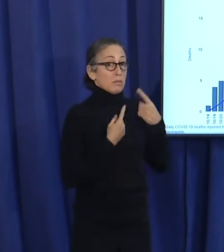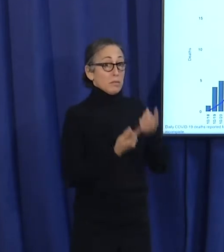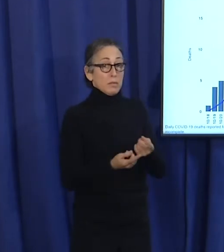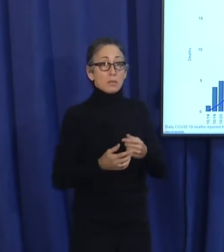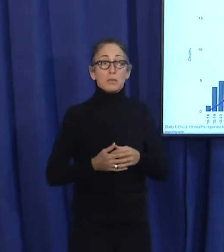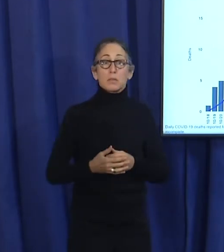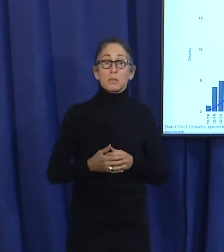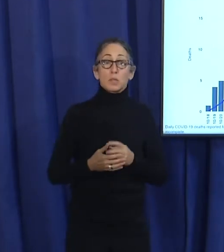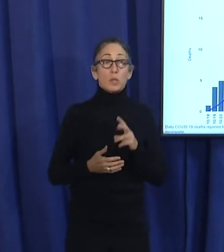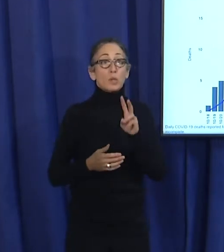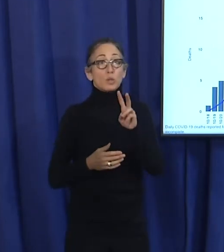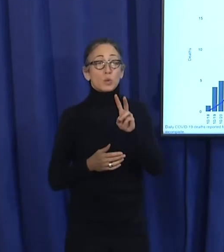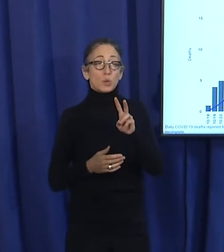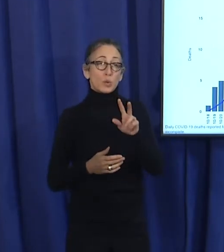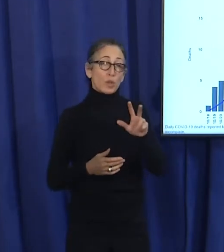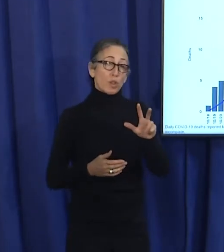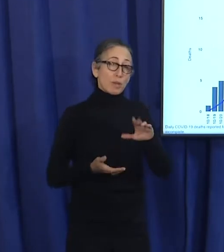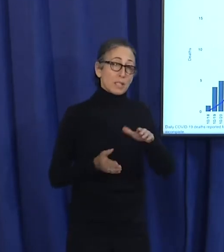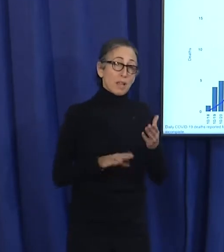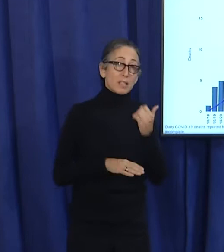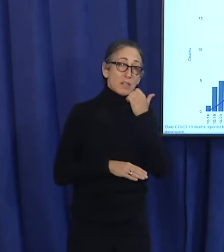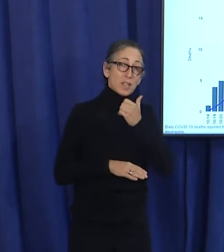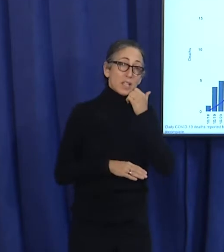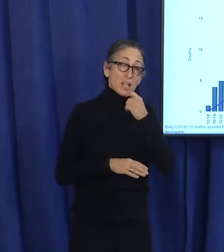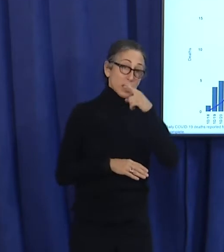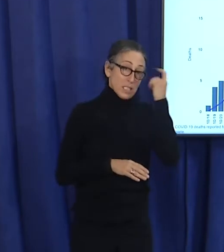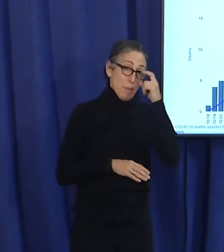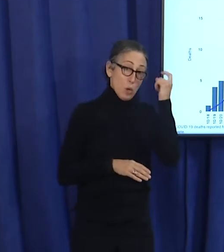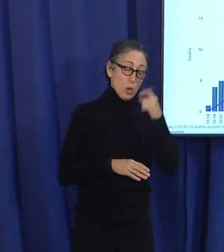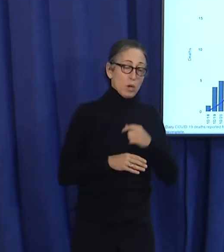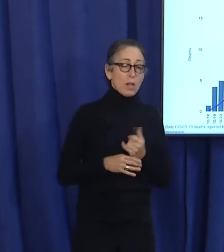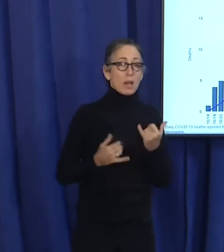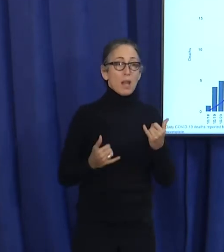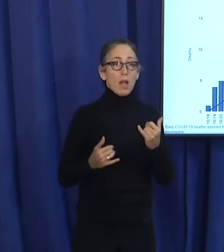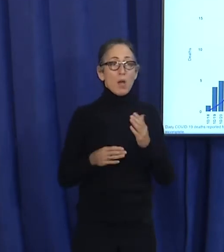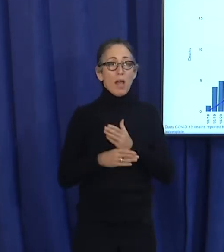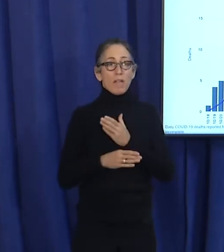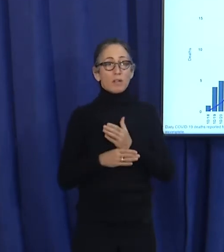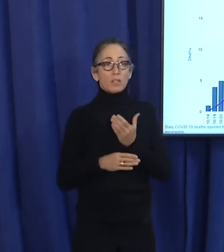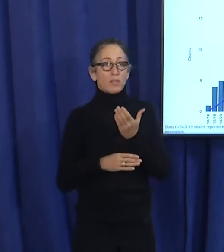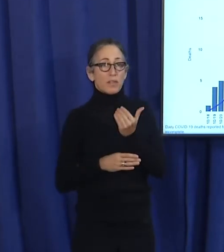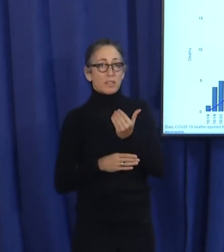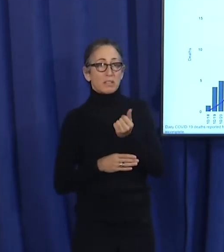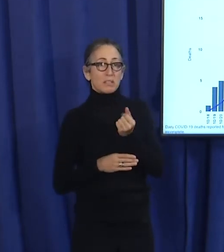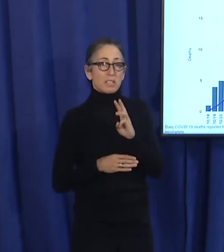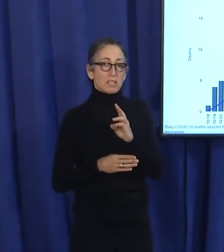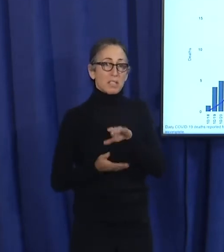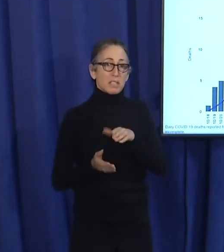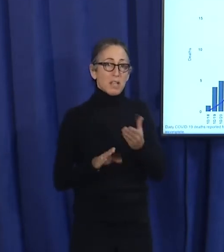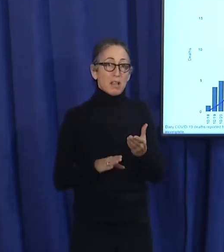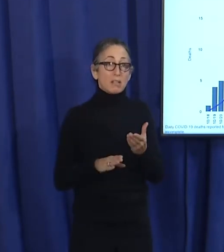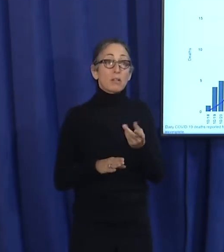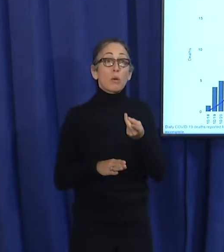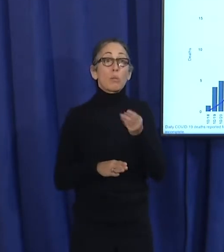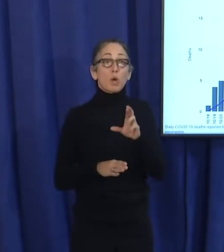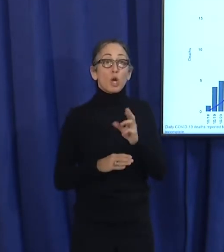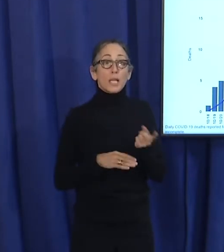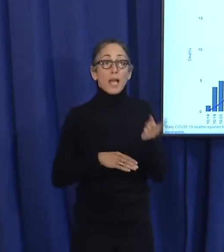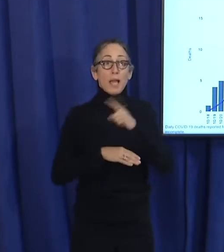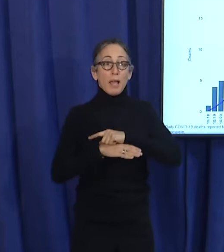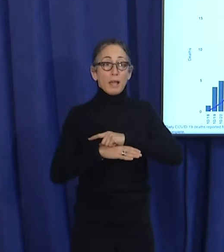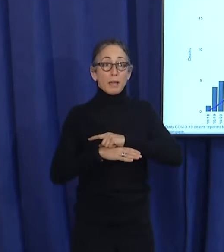averaging 2 to 3 deaths a day throughout all summer, we're now averaging 15 to 16 deaths per day. And